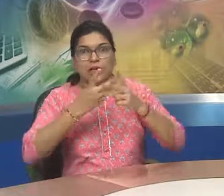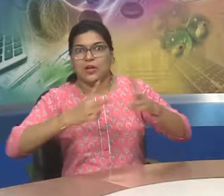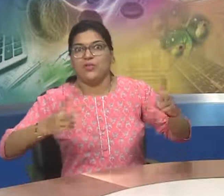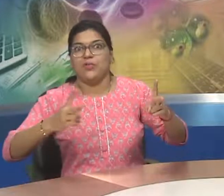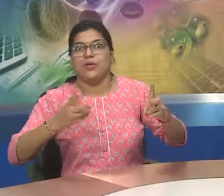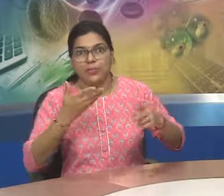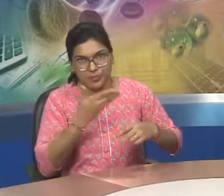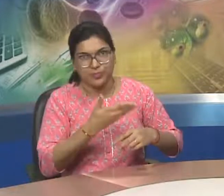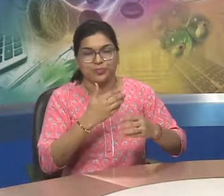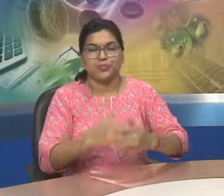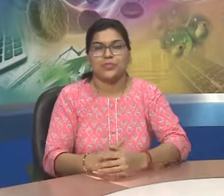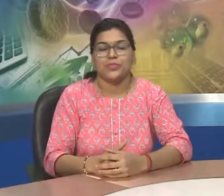organisms.